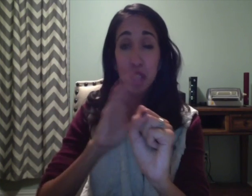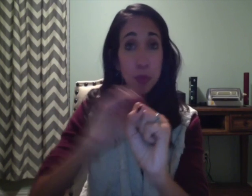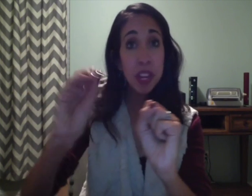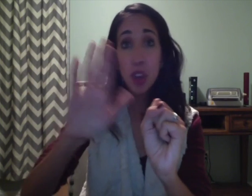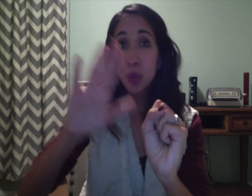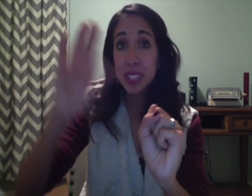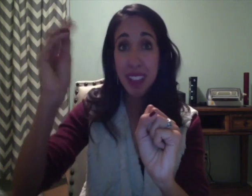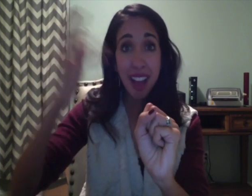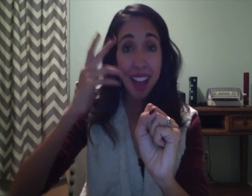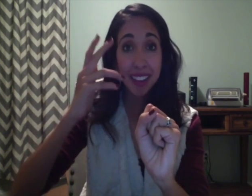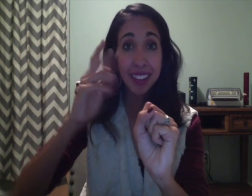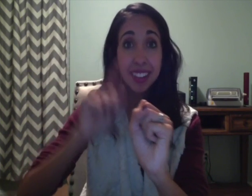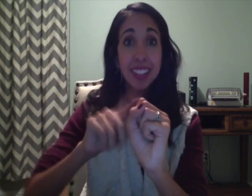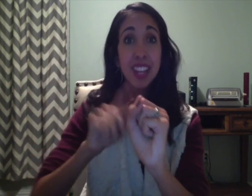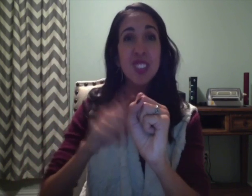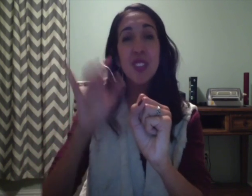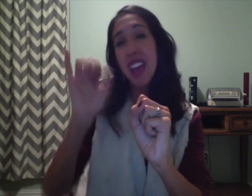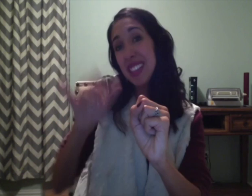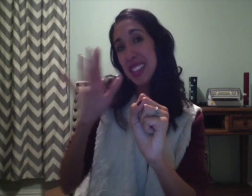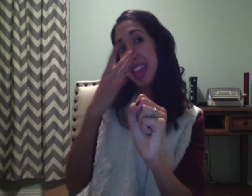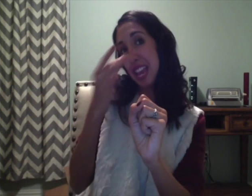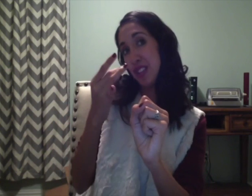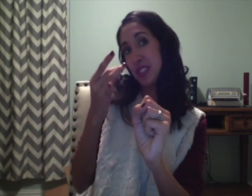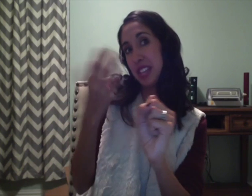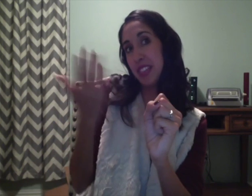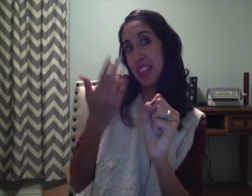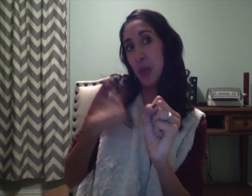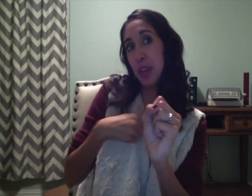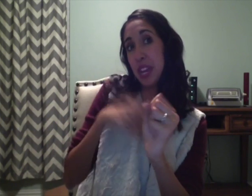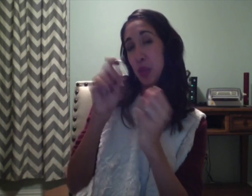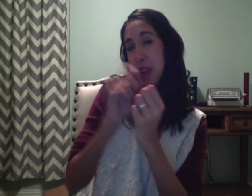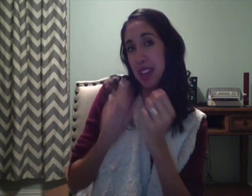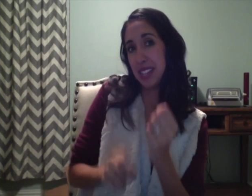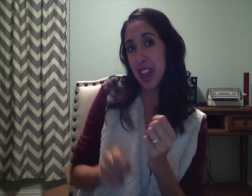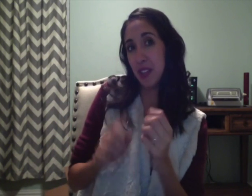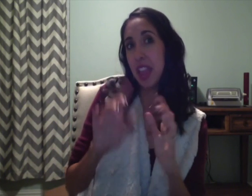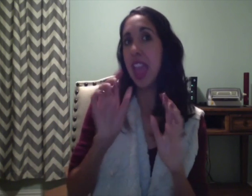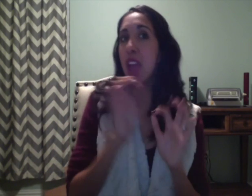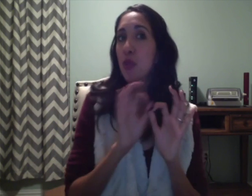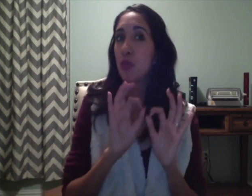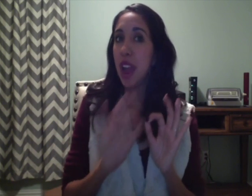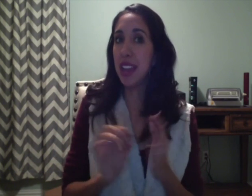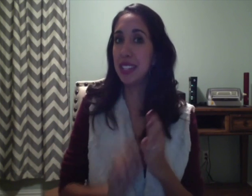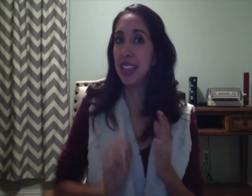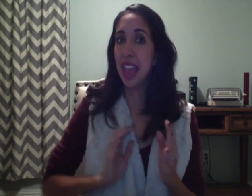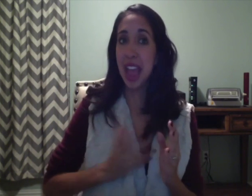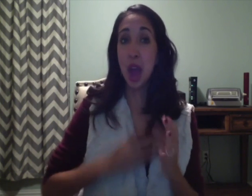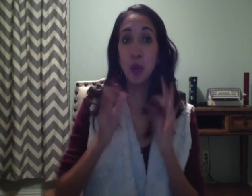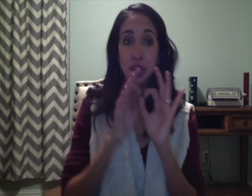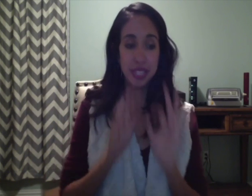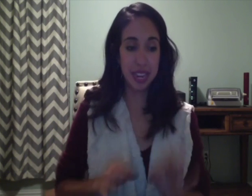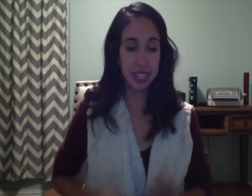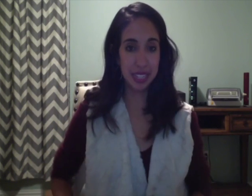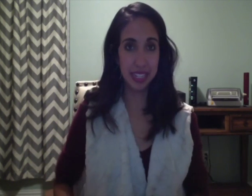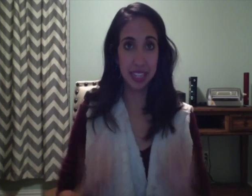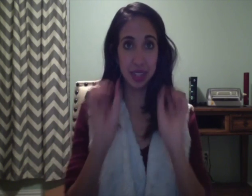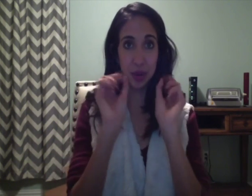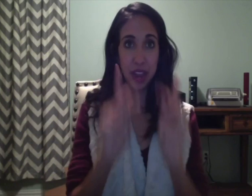be no sun. So that's an interesting thing we can write down and write our sentences,